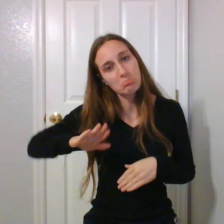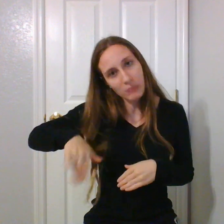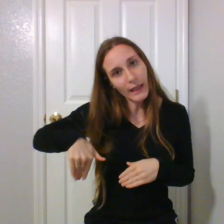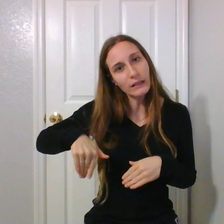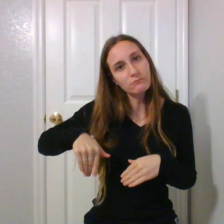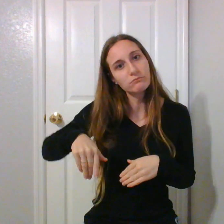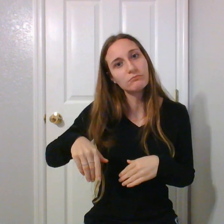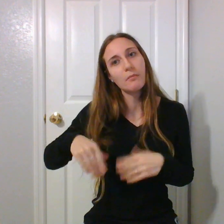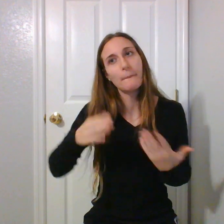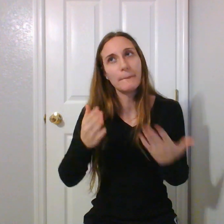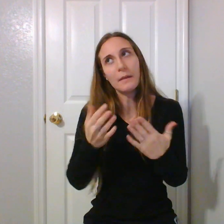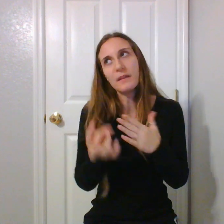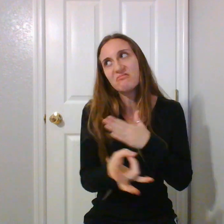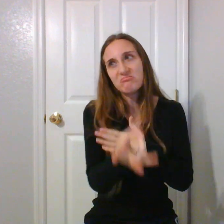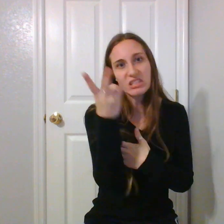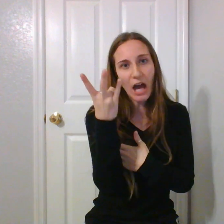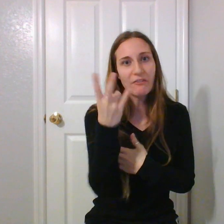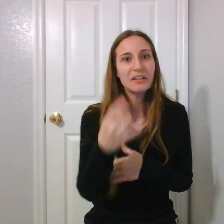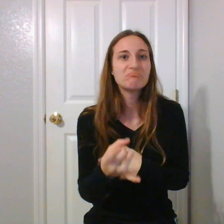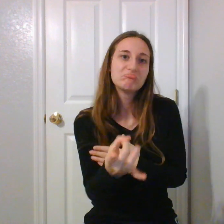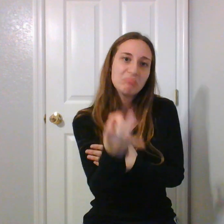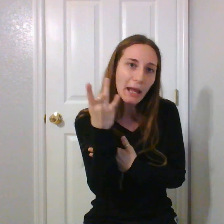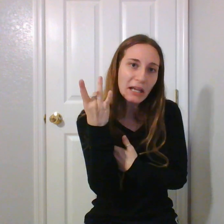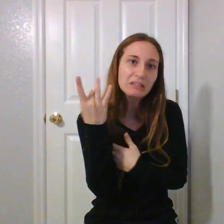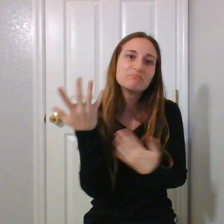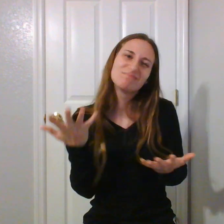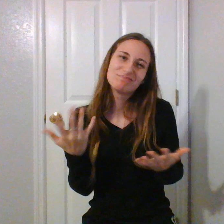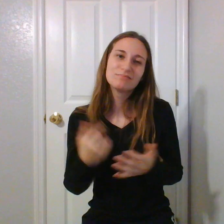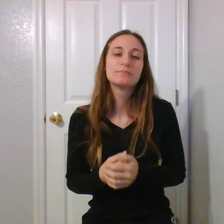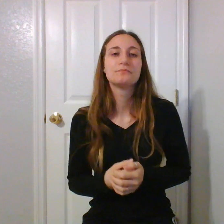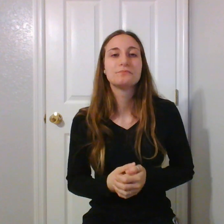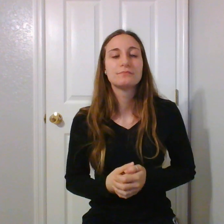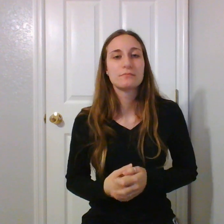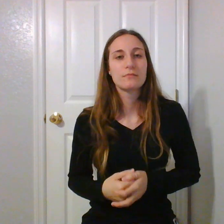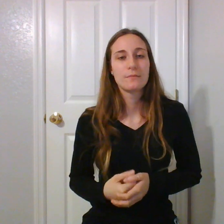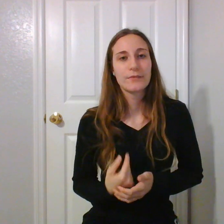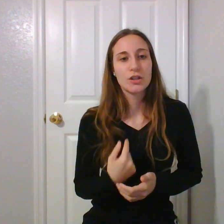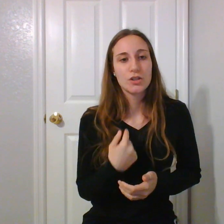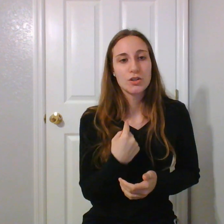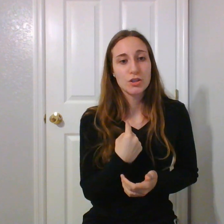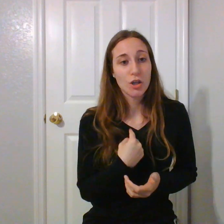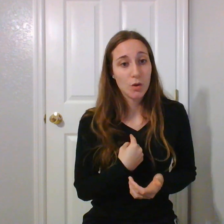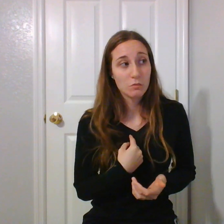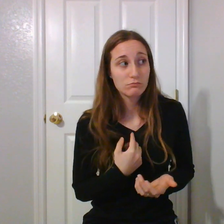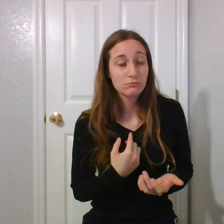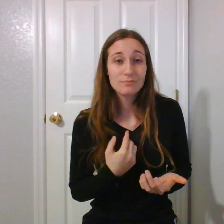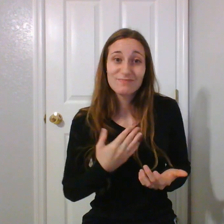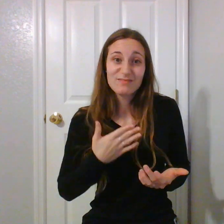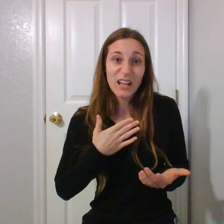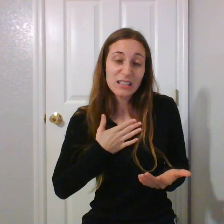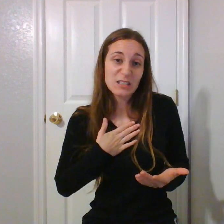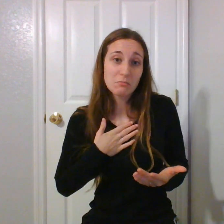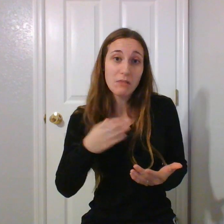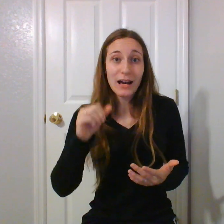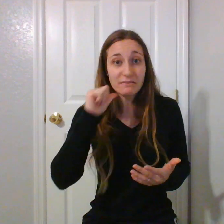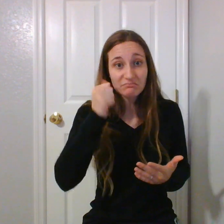o'clock maybe 6 30 you know and i kind of crave that habit of waking up early because it's already been established